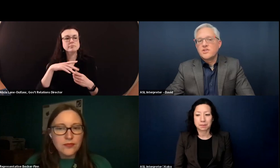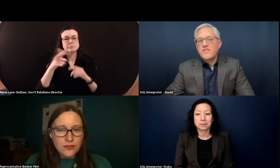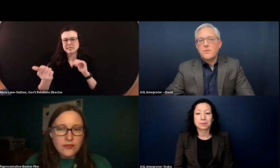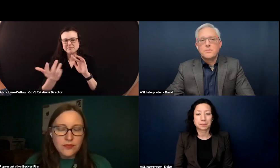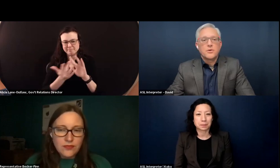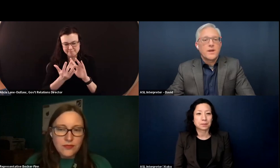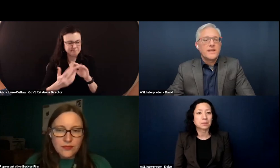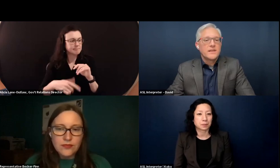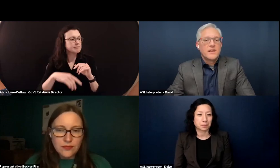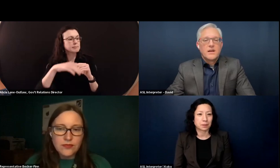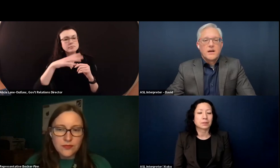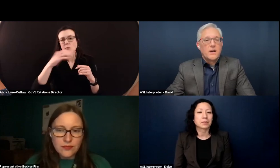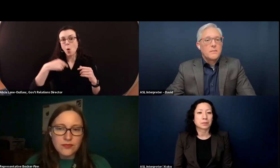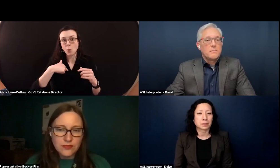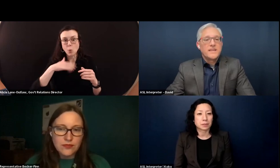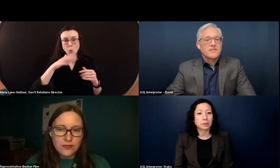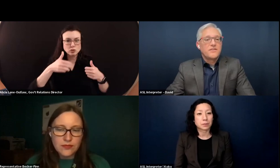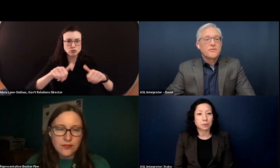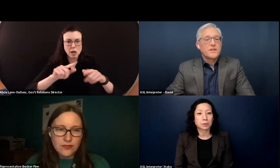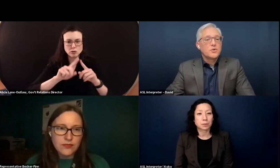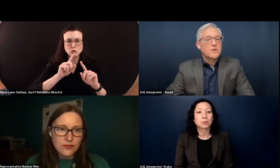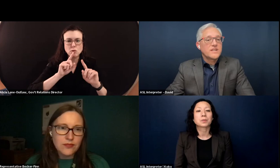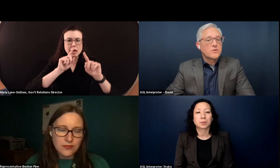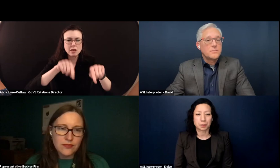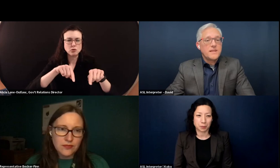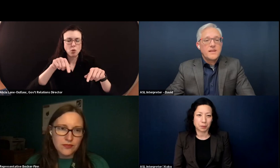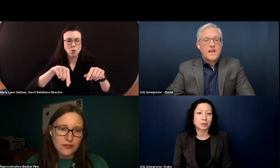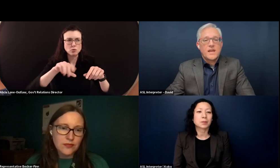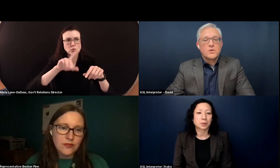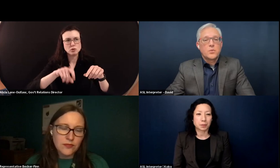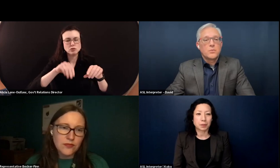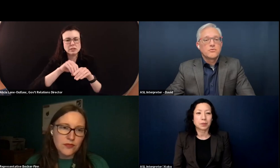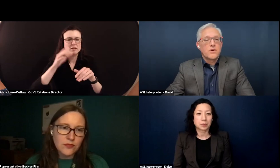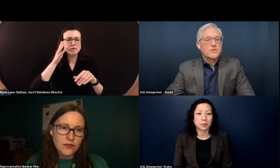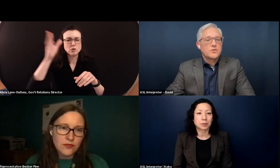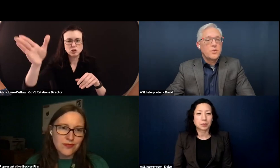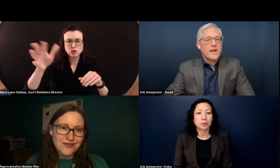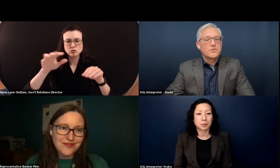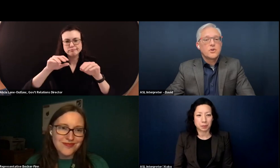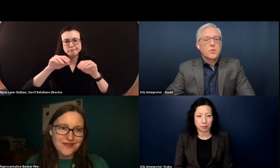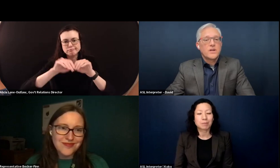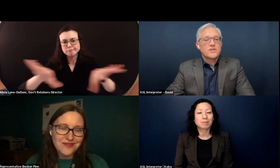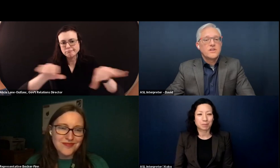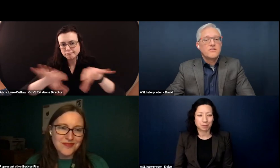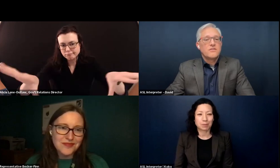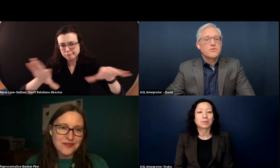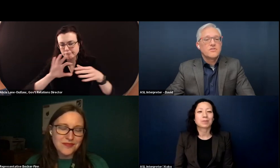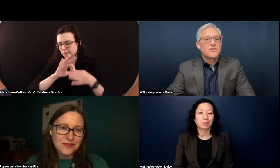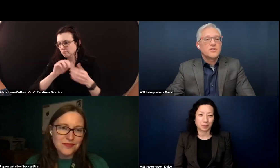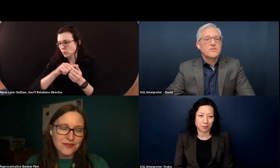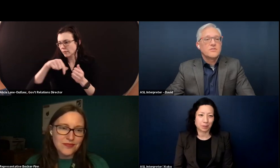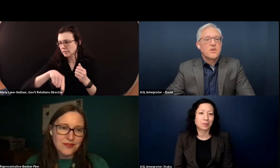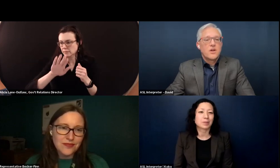the chat, that would be great. But yes, feel free to reach out to me and we will try to answer your question in